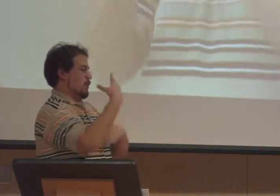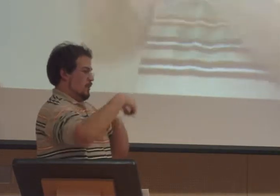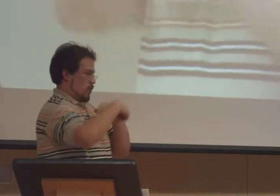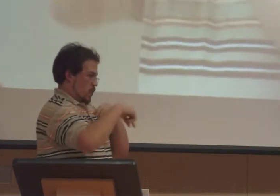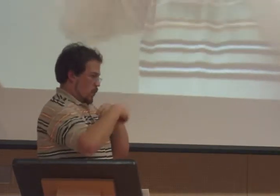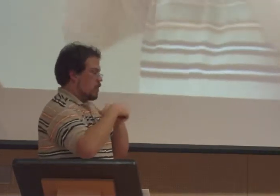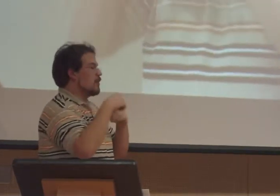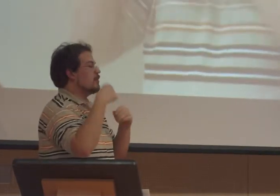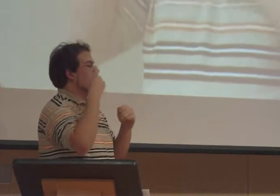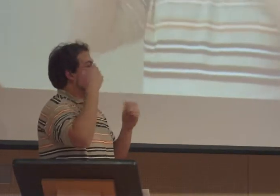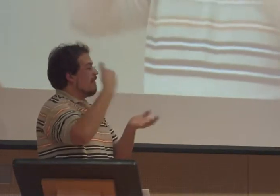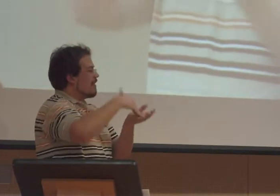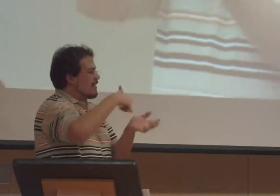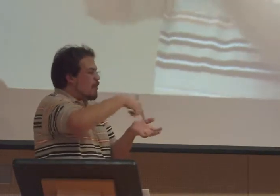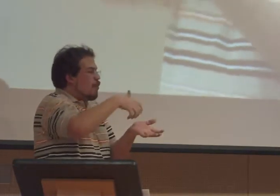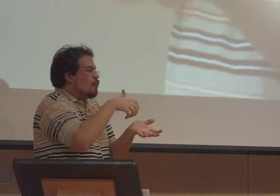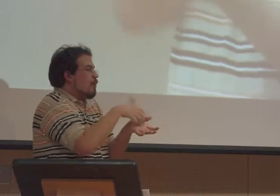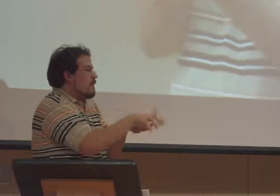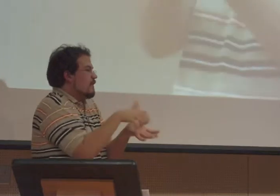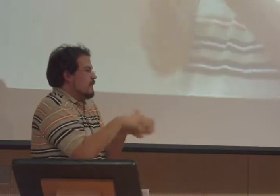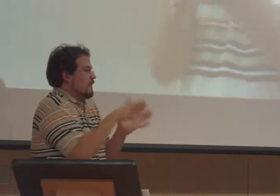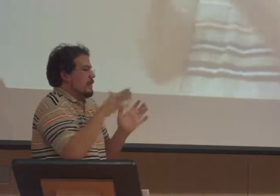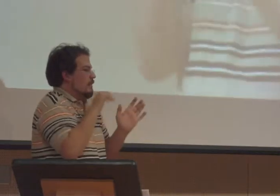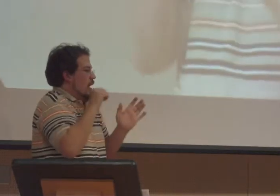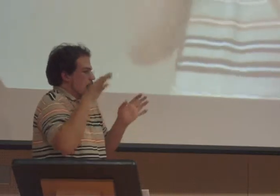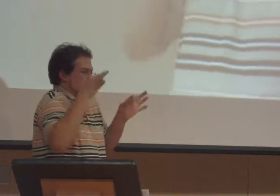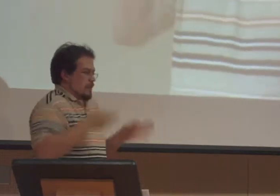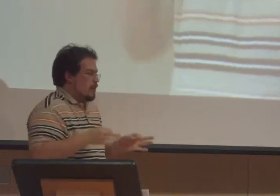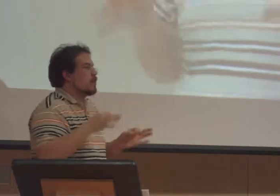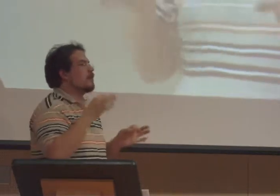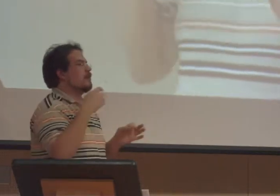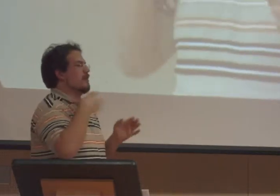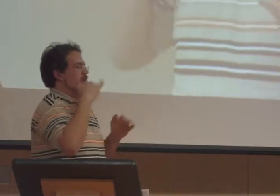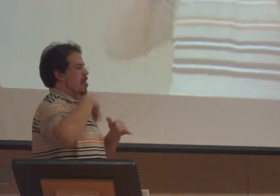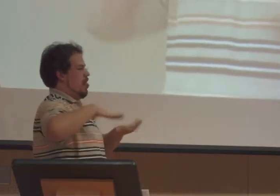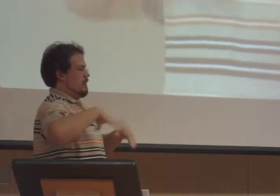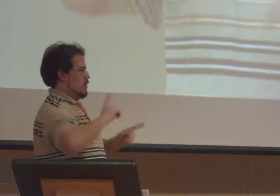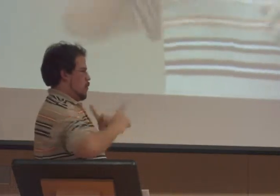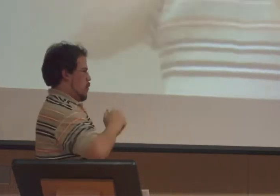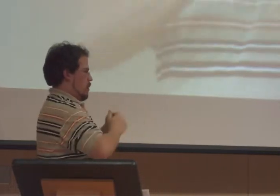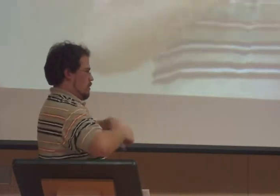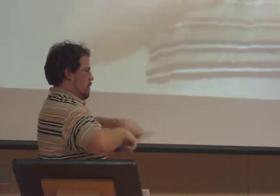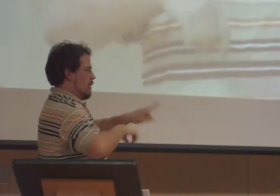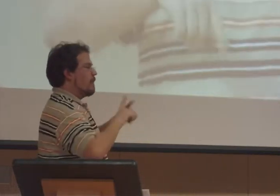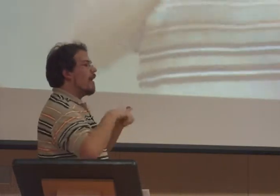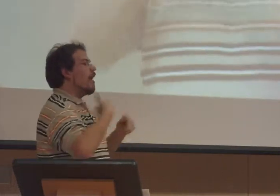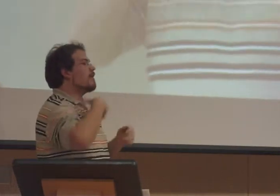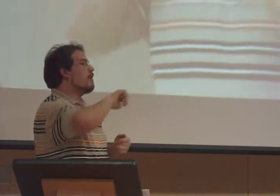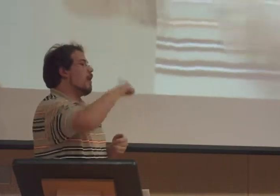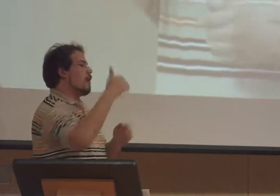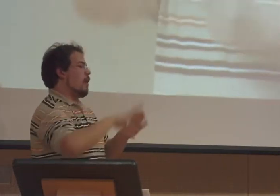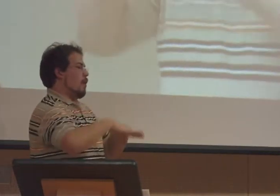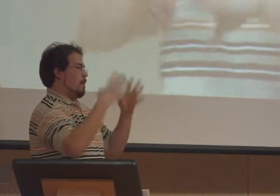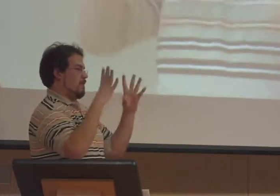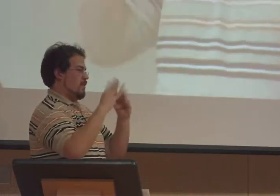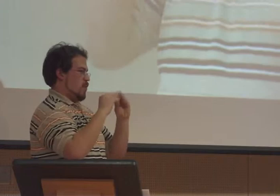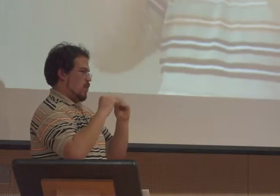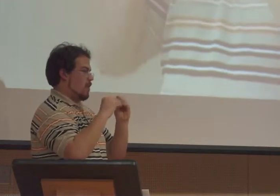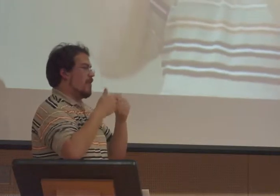And then the spring quarter during the 2nd and 3rd week. Now again, I want to emphasize that this is just a rough schedule. We haven't